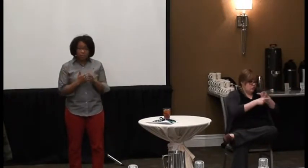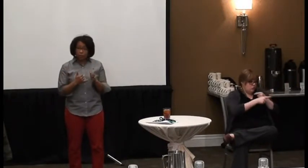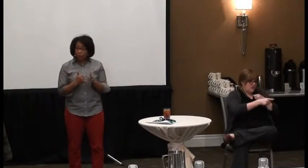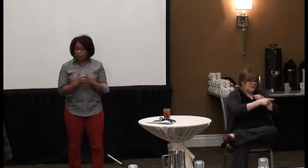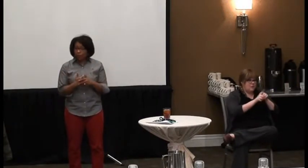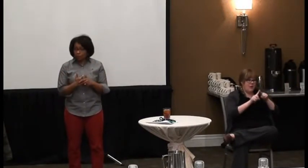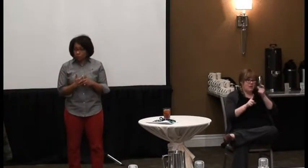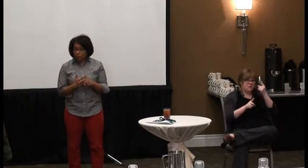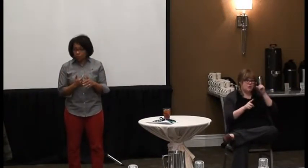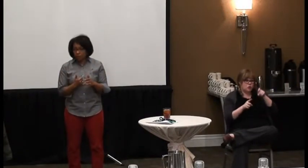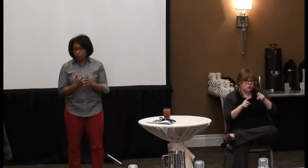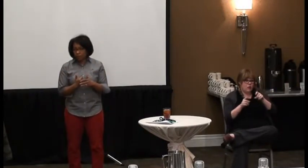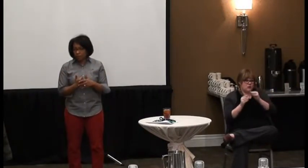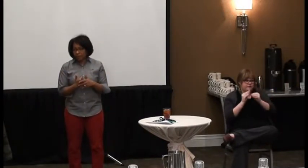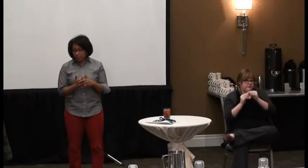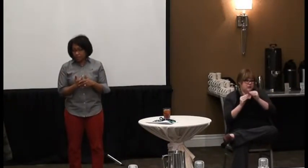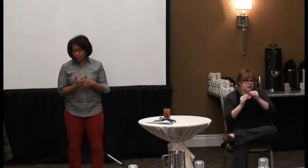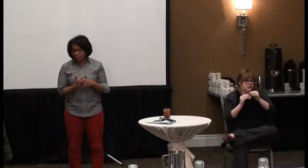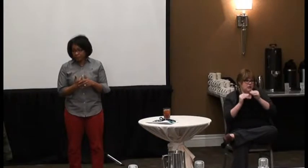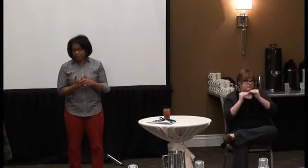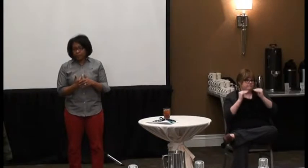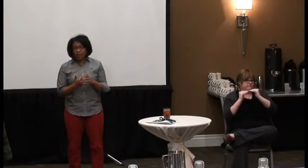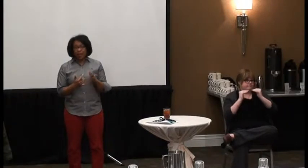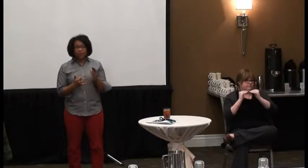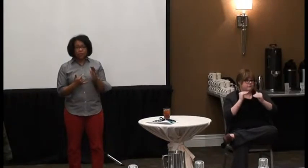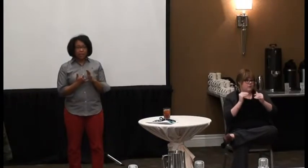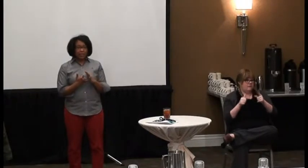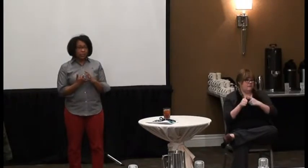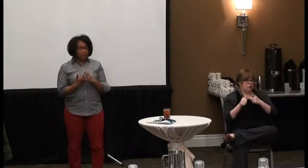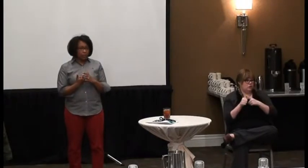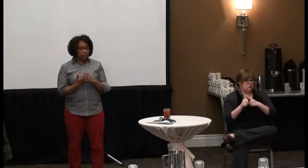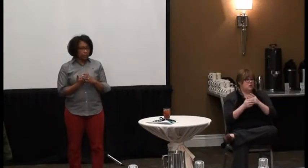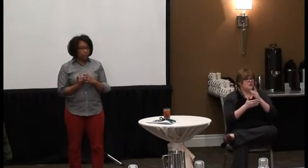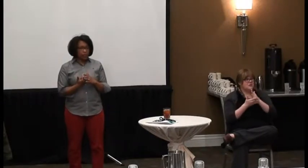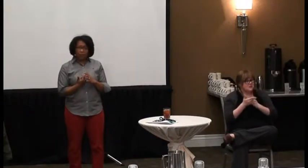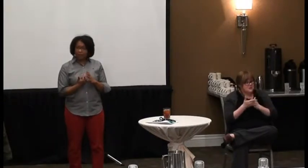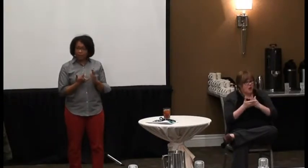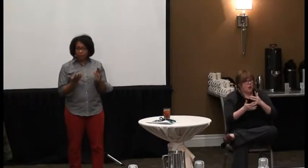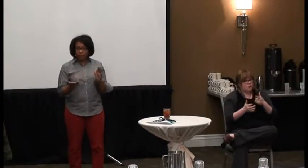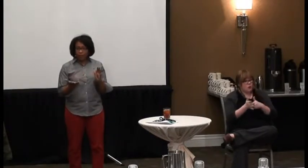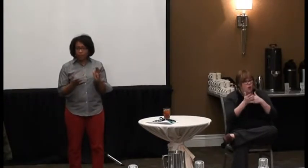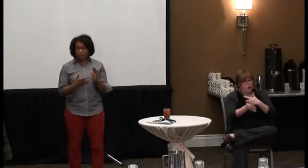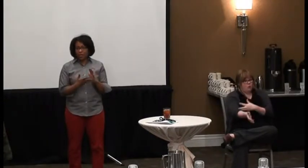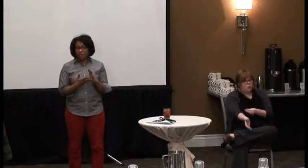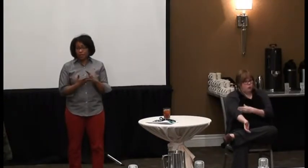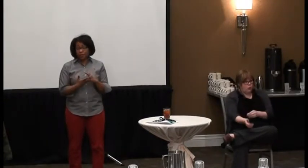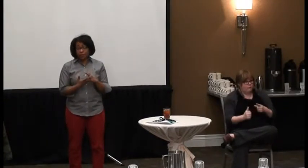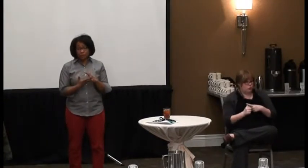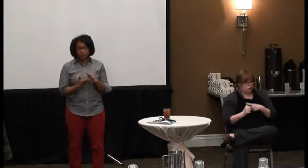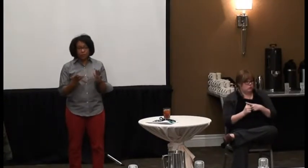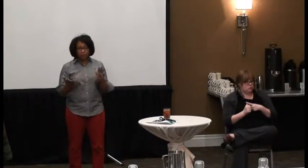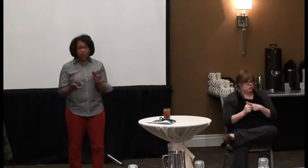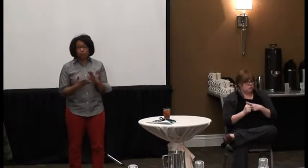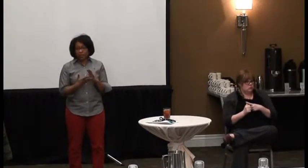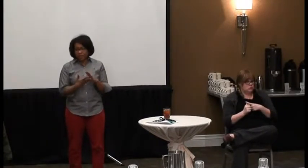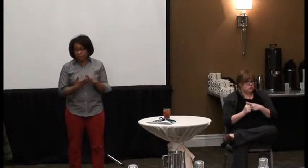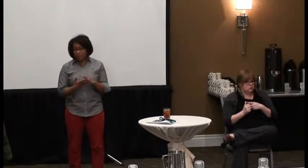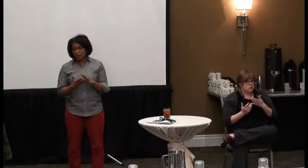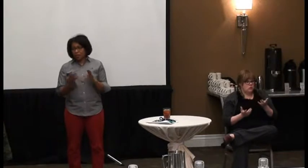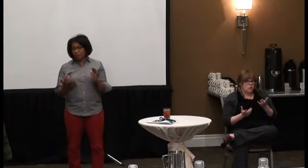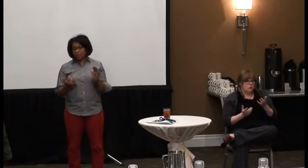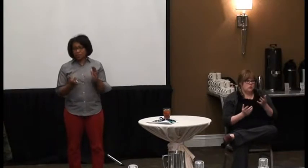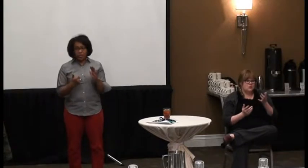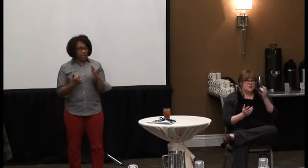first. Some require blood work on a regular basis, and so that's really important. So if you don't have compliance with that, there's clearly a